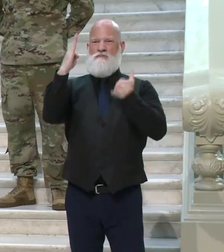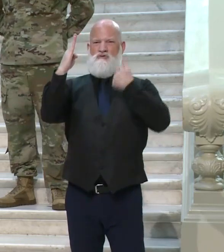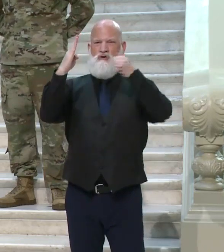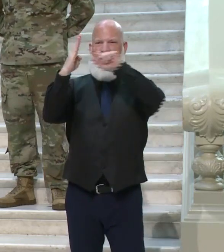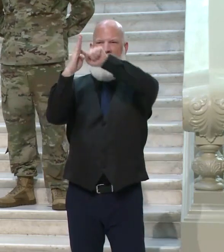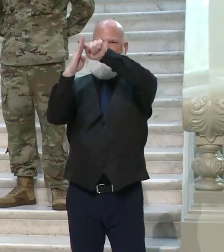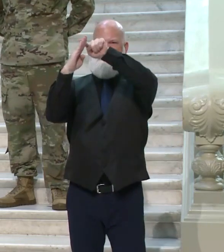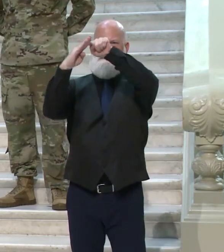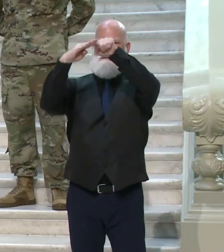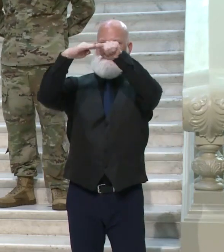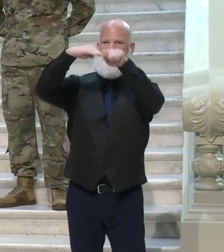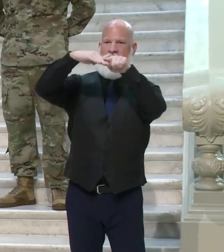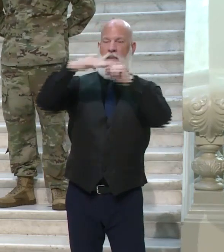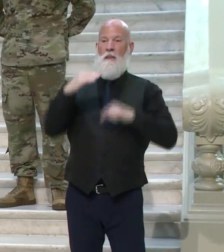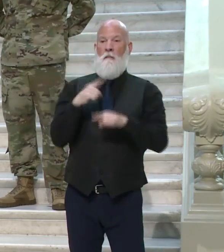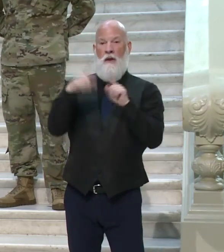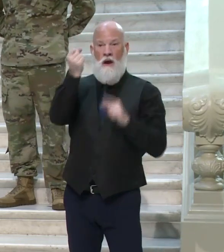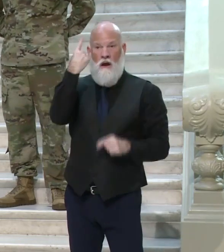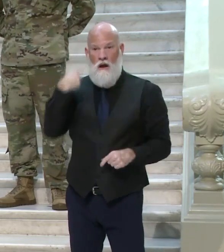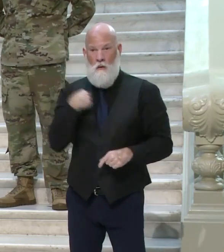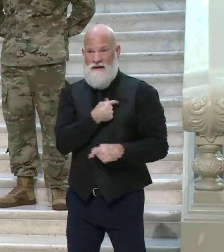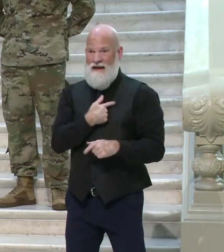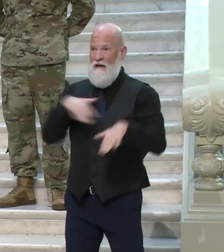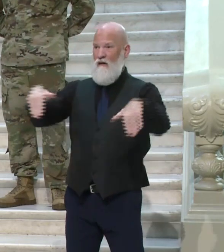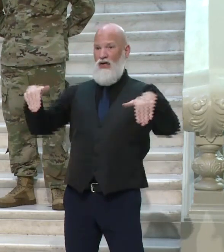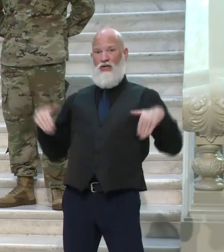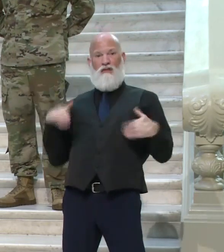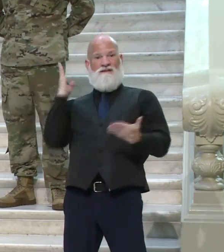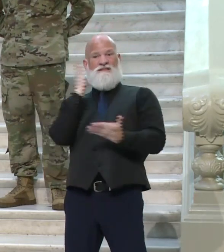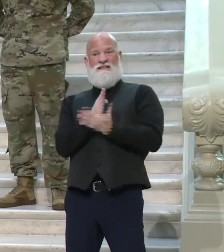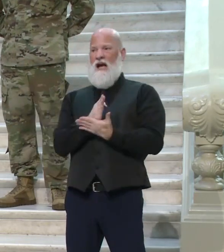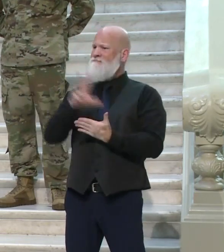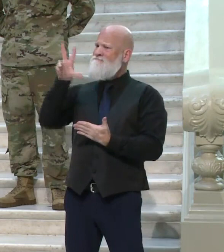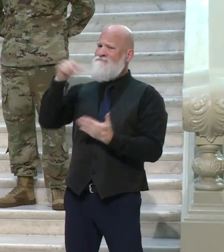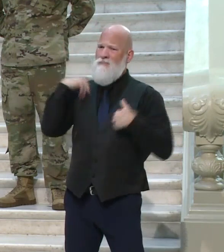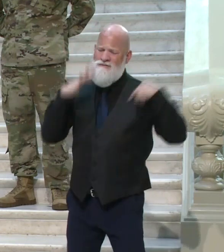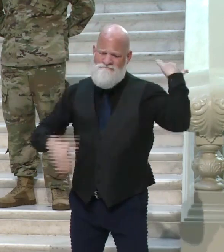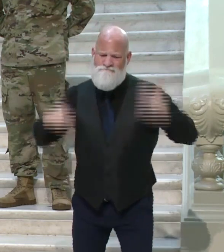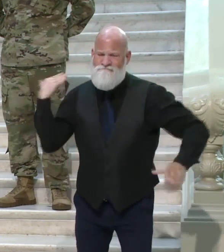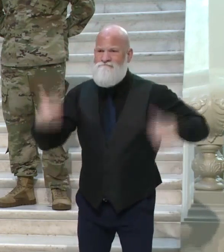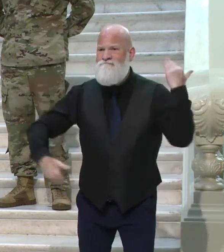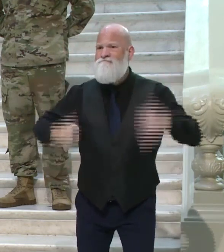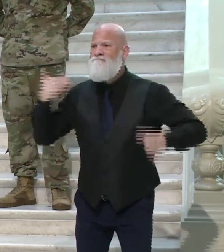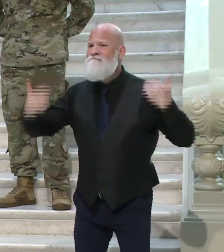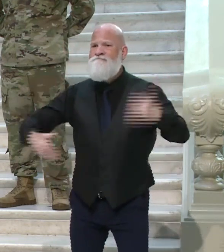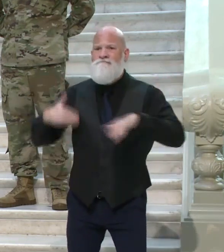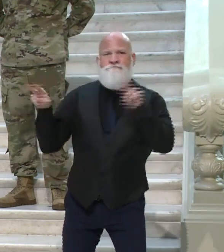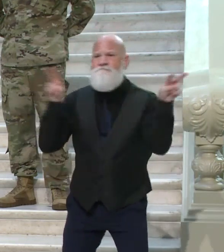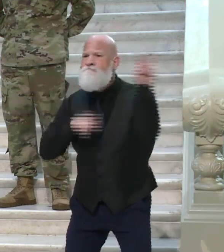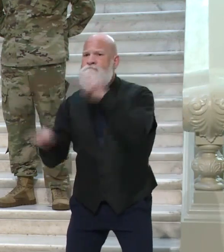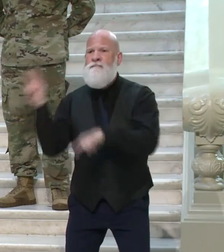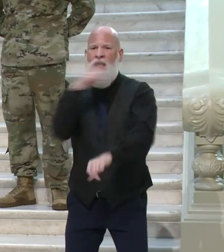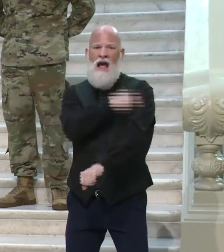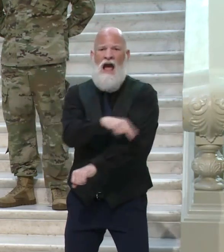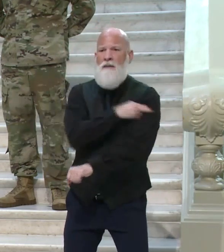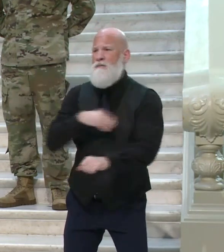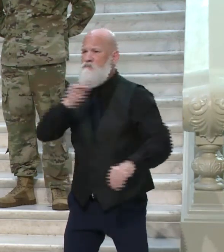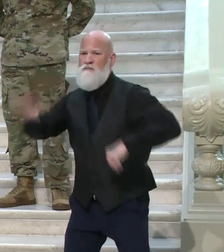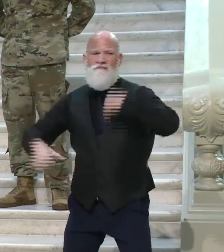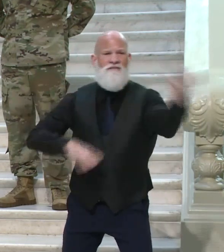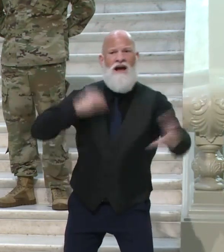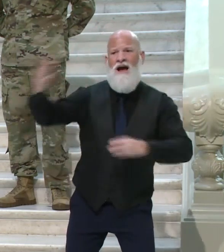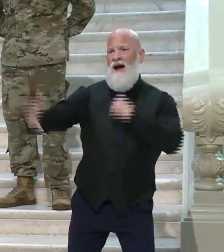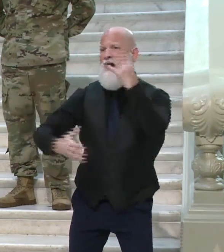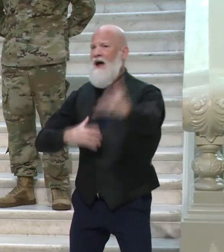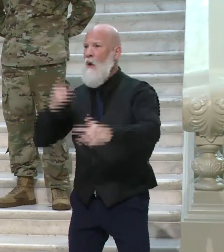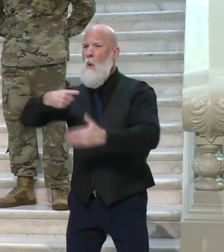expanded access to ensure that locals have what they need to fight this virus. As I have mentioned previously,